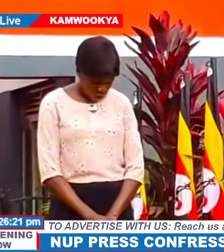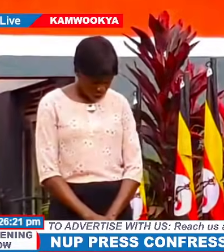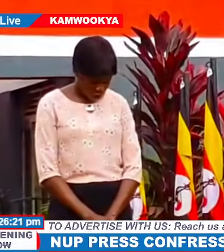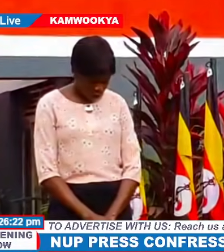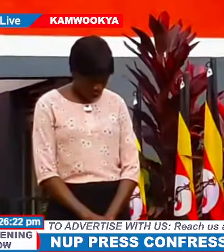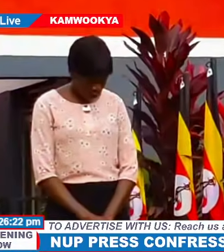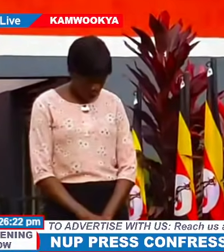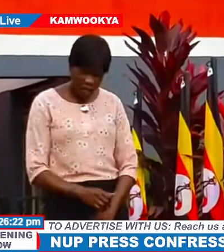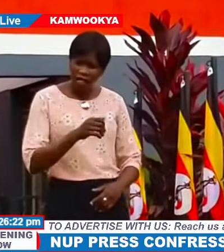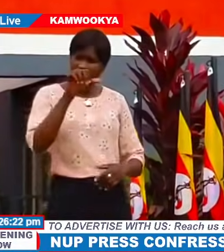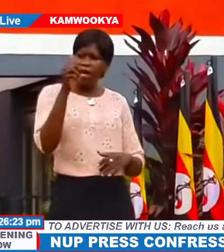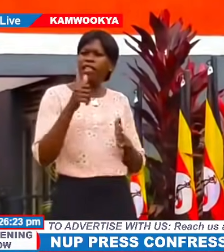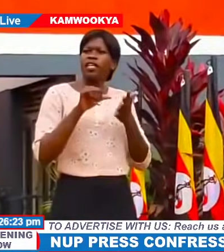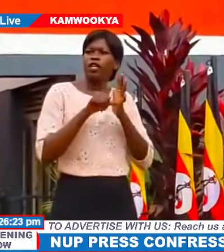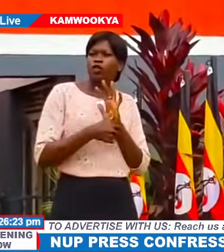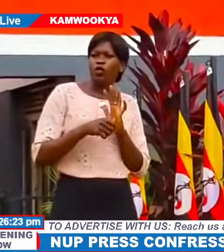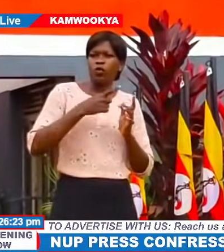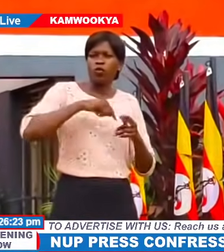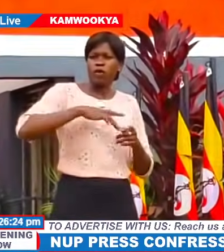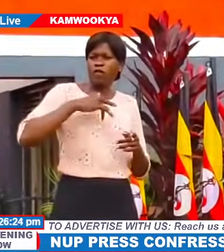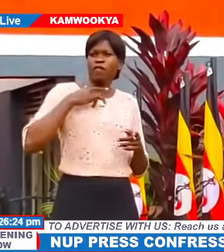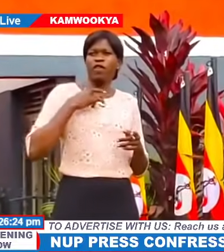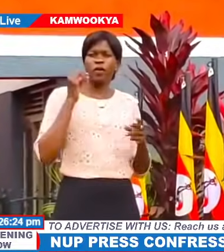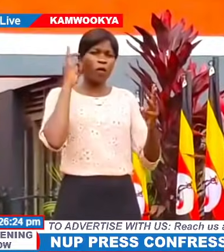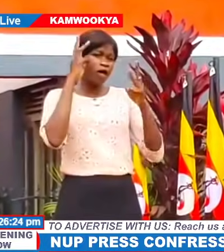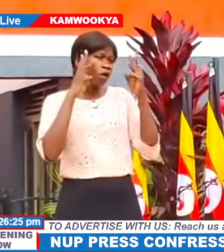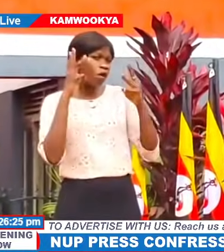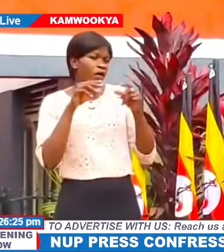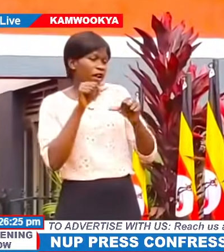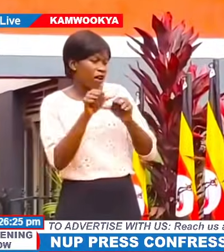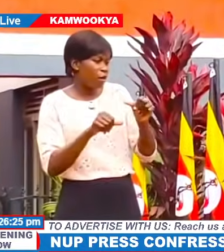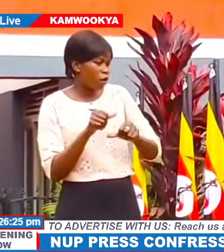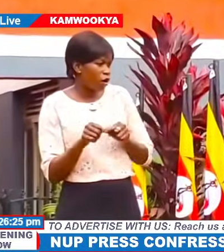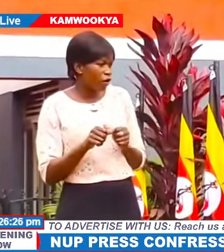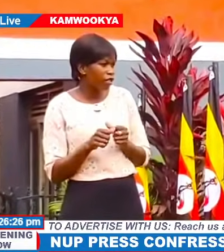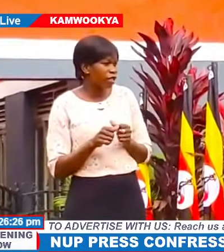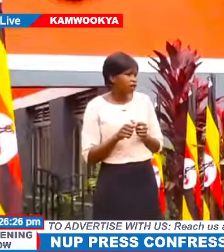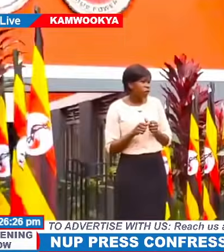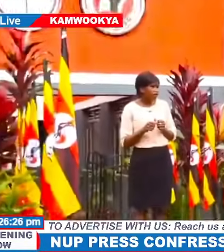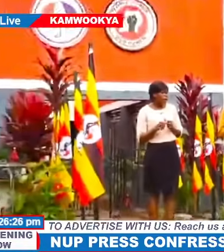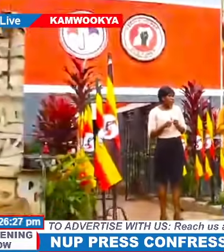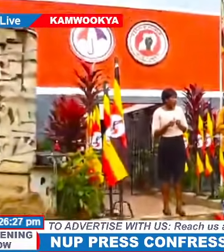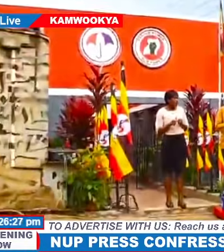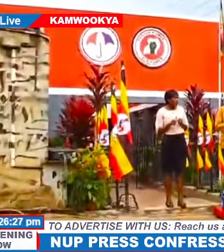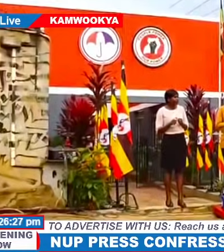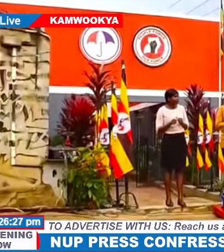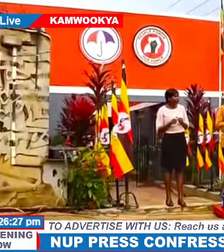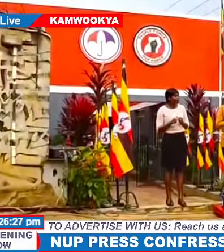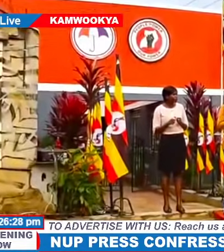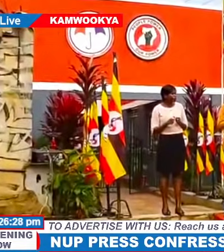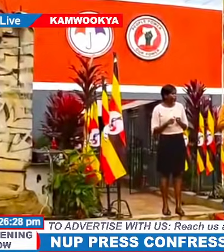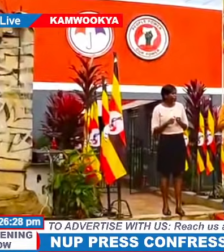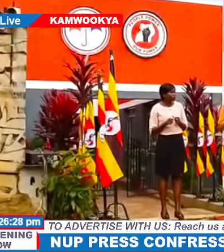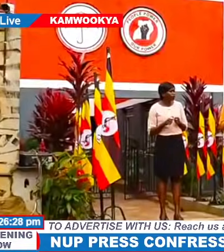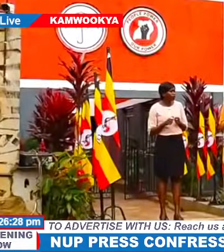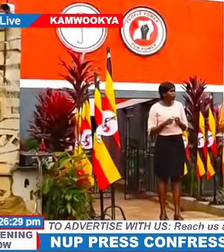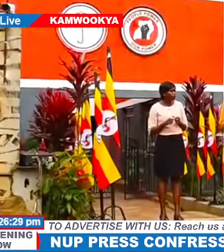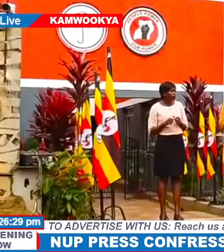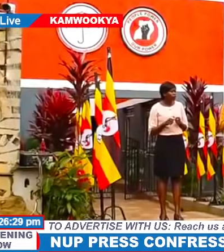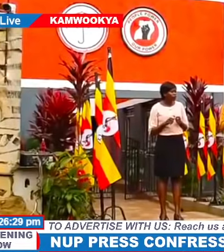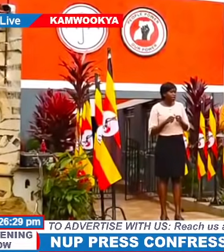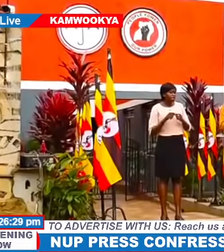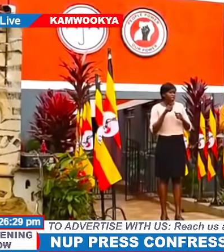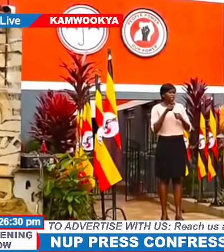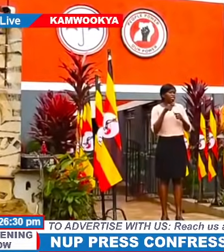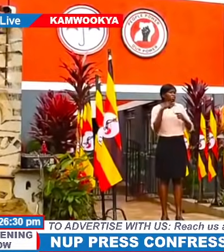The other issue that is of concern to us as the National Unity Platform is the